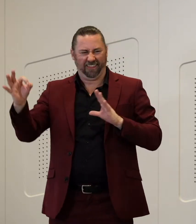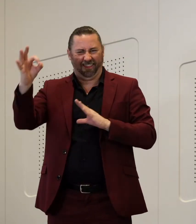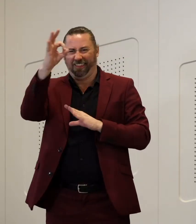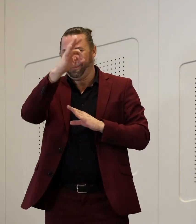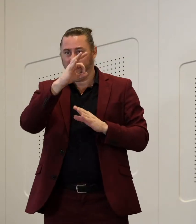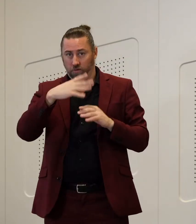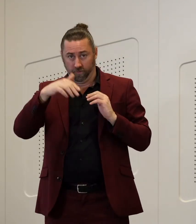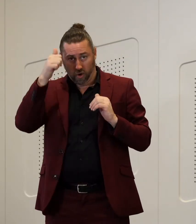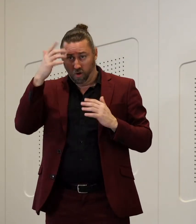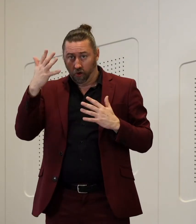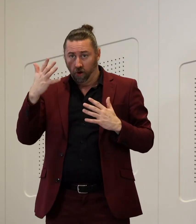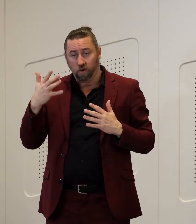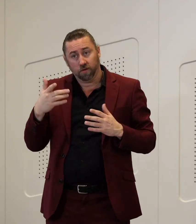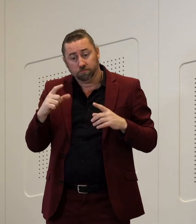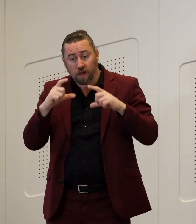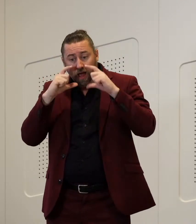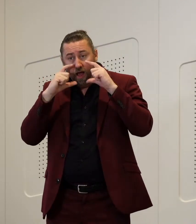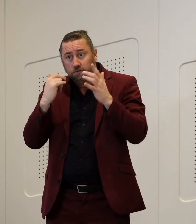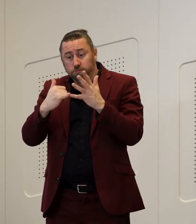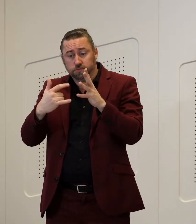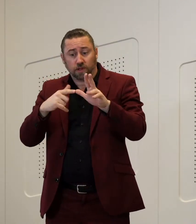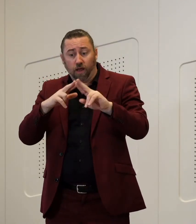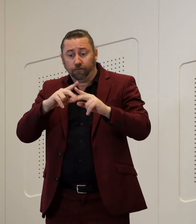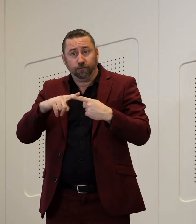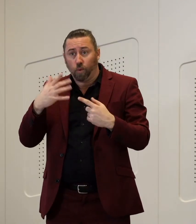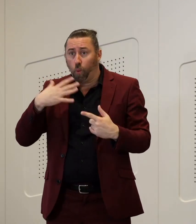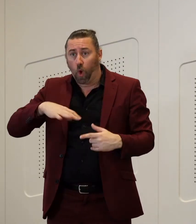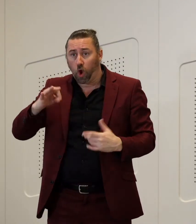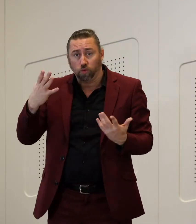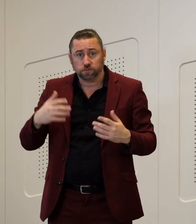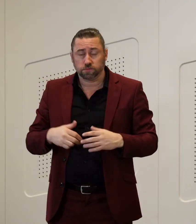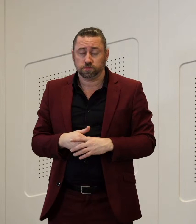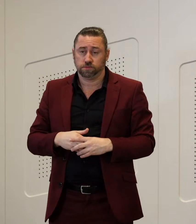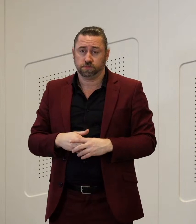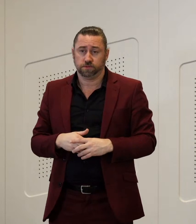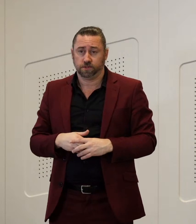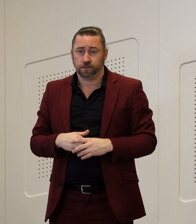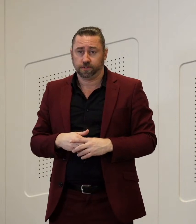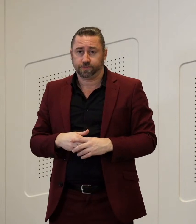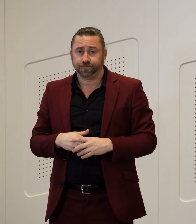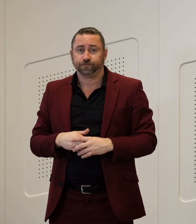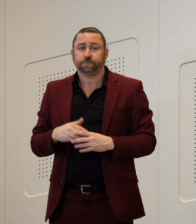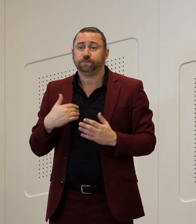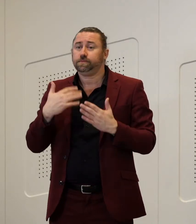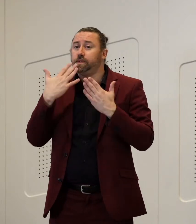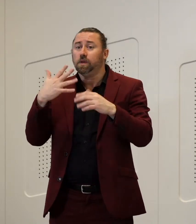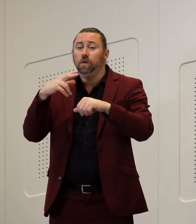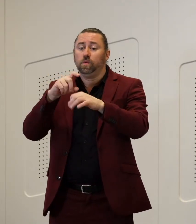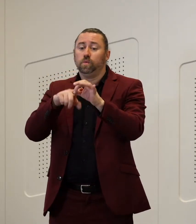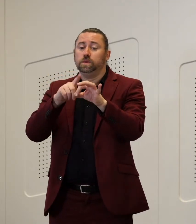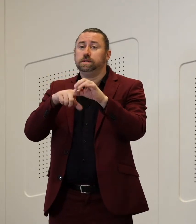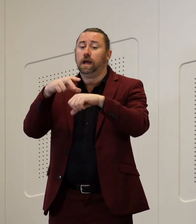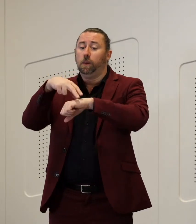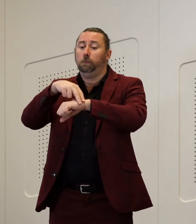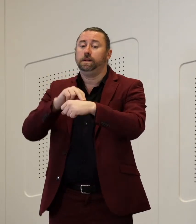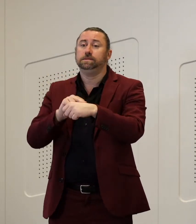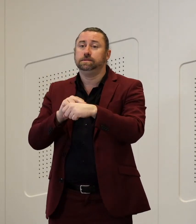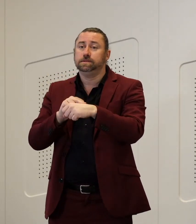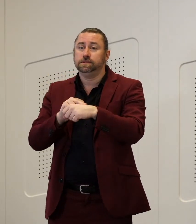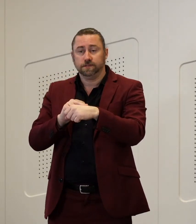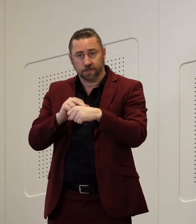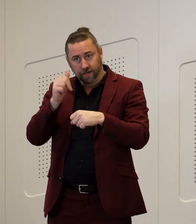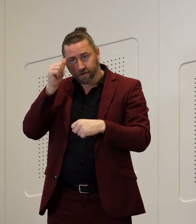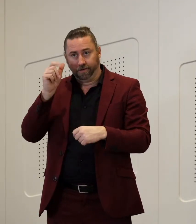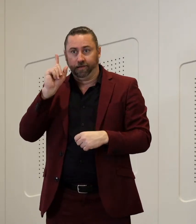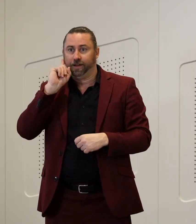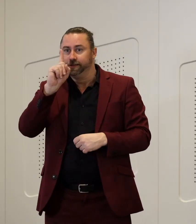you can't socially distance, make sure you're picking up that mask. Can I just thank the Queensland Police Service with the changes